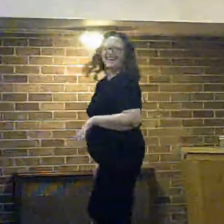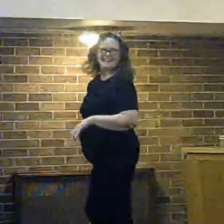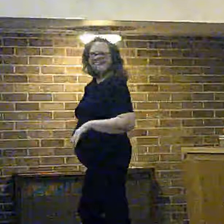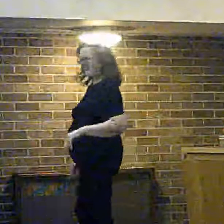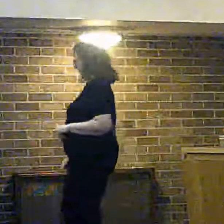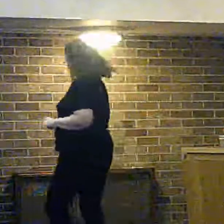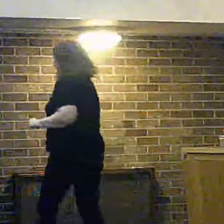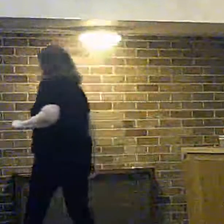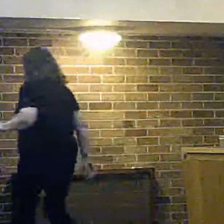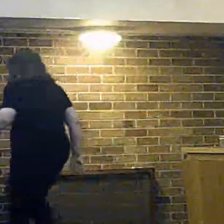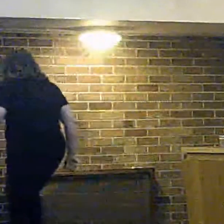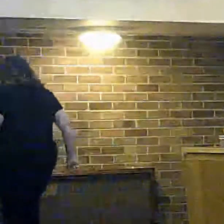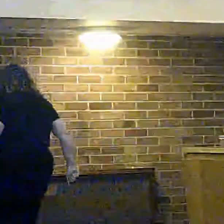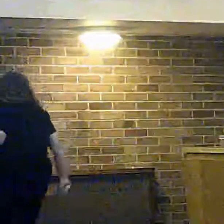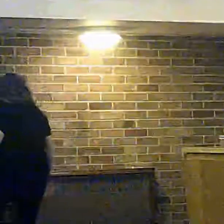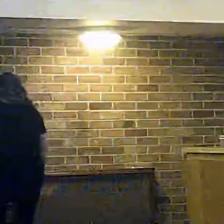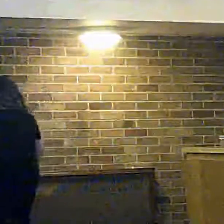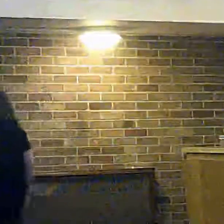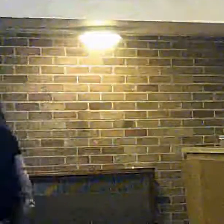Apologies for that.